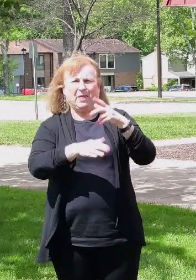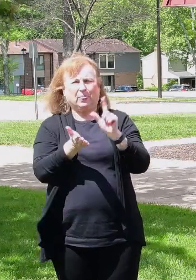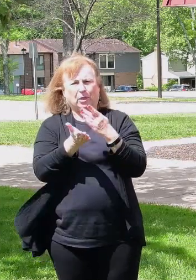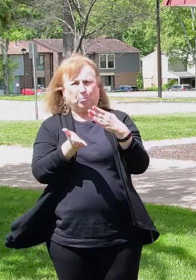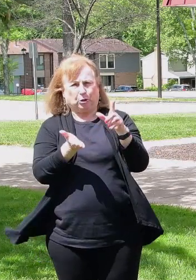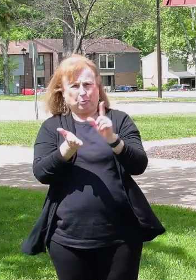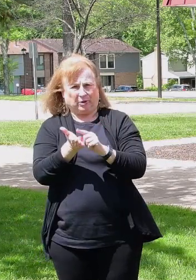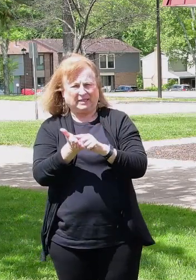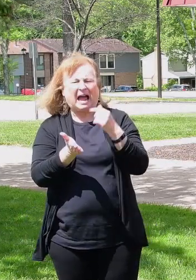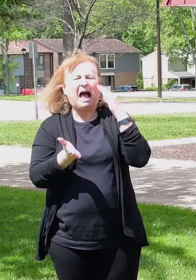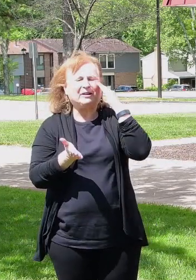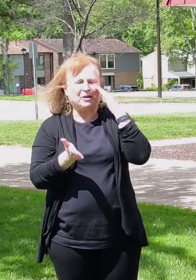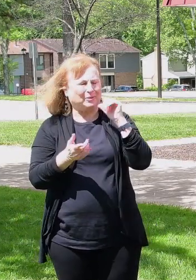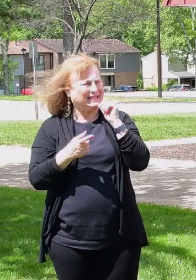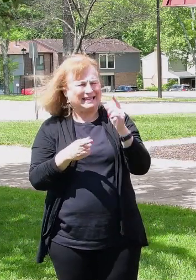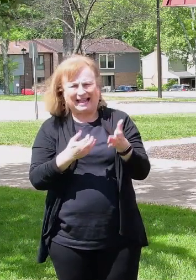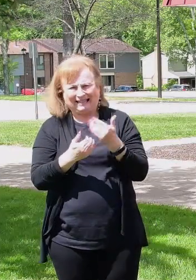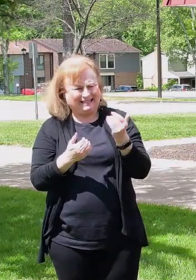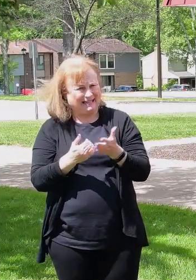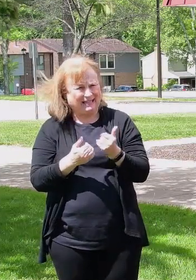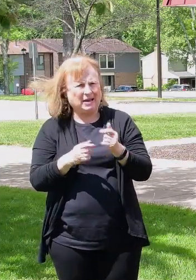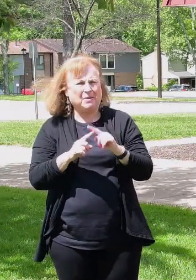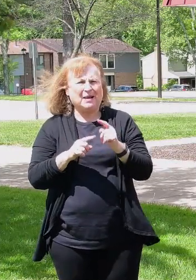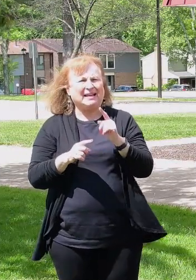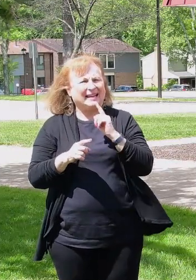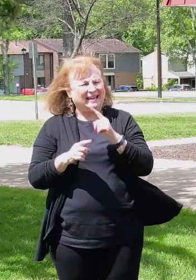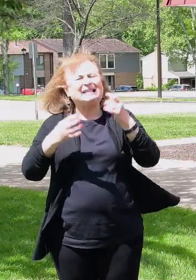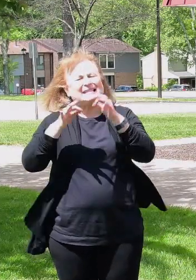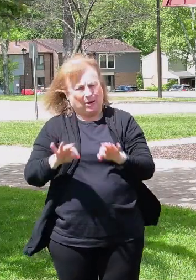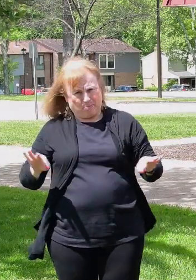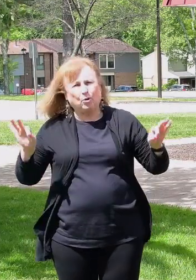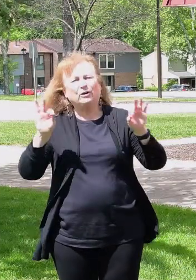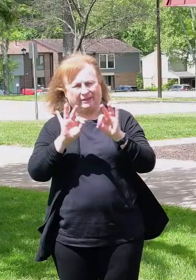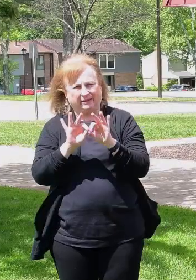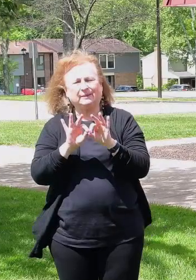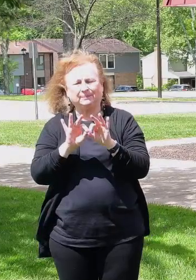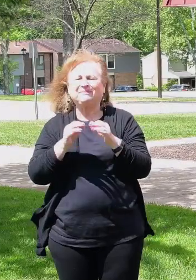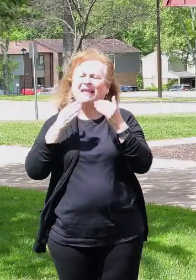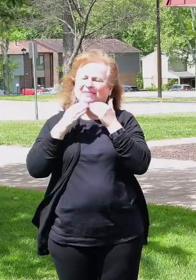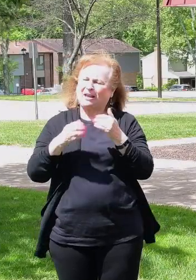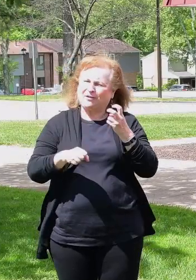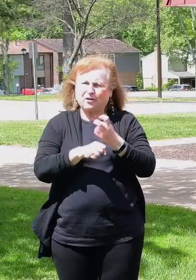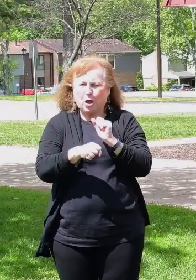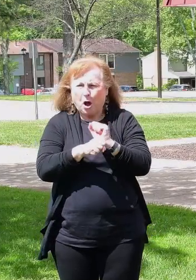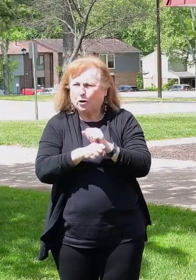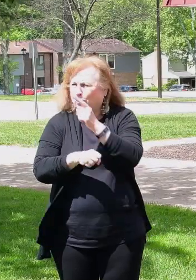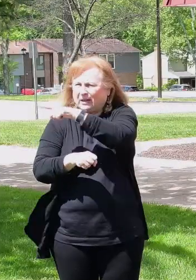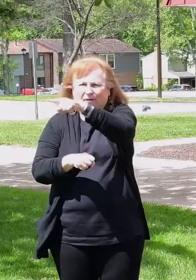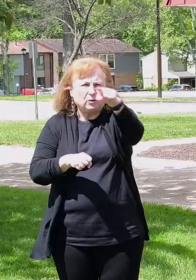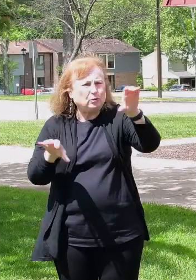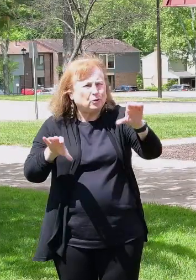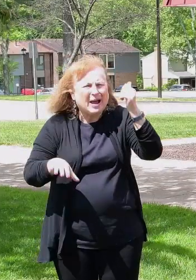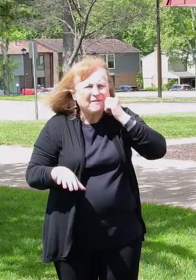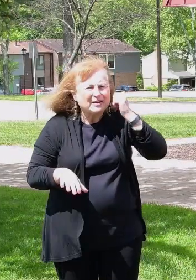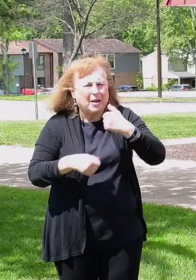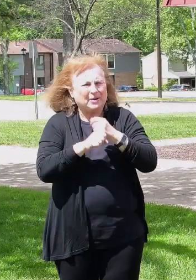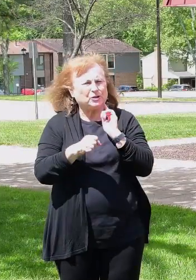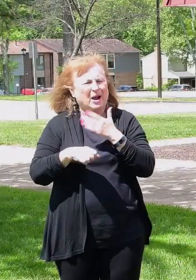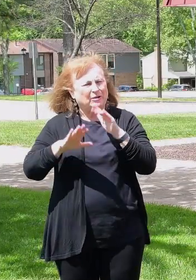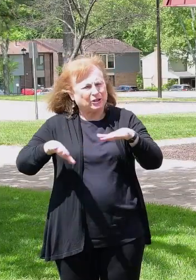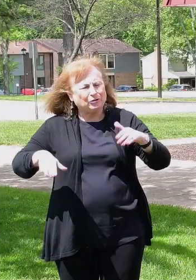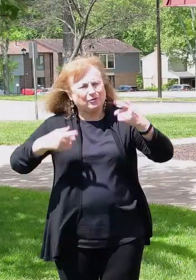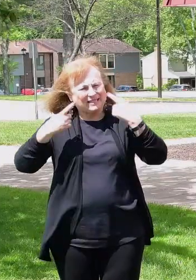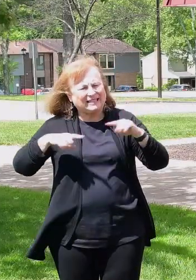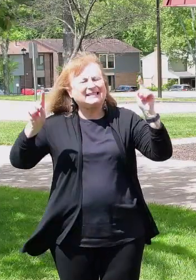blueprint. I know it hasn't been easy, but it sure is important. Thank you for the hard work each of you do every day to make sure our children